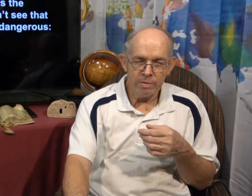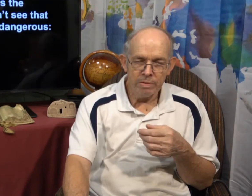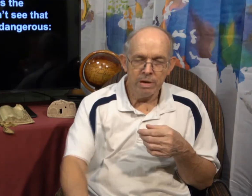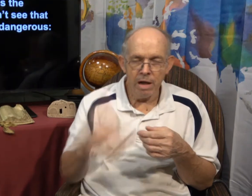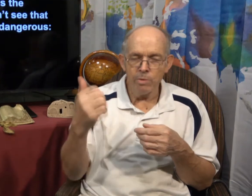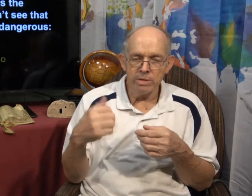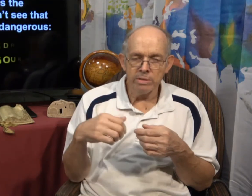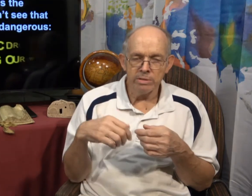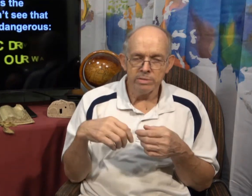Other one.